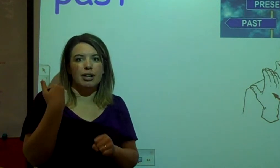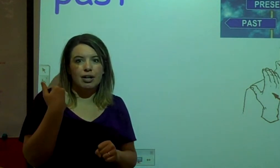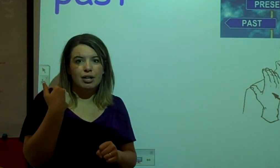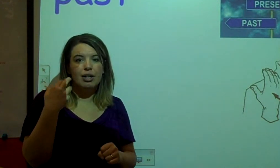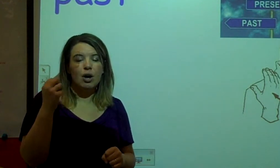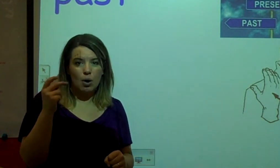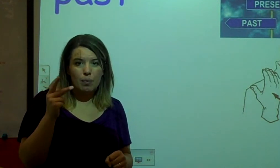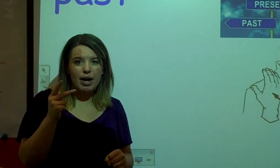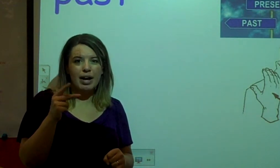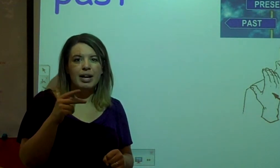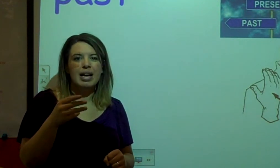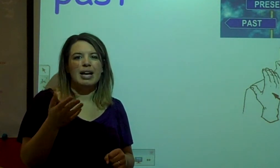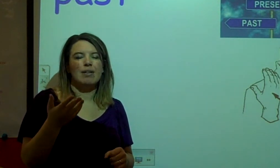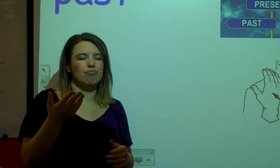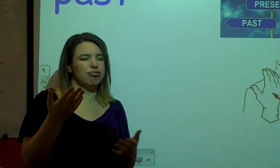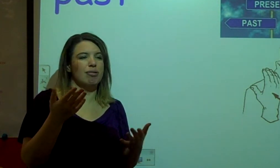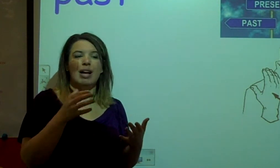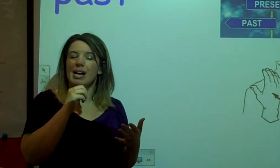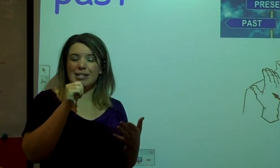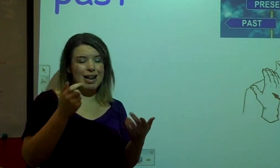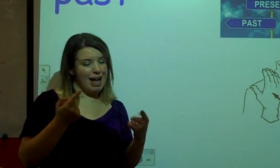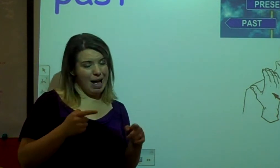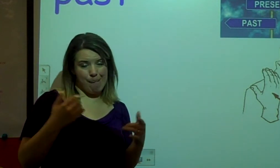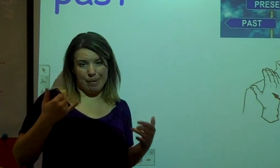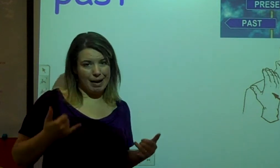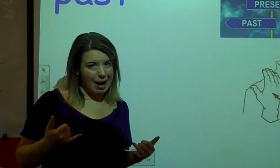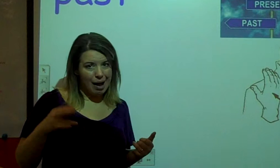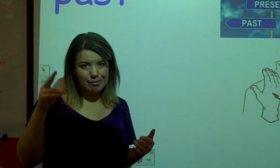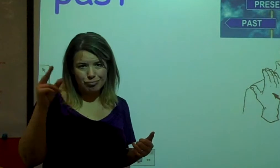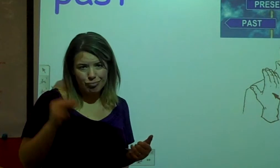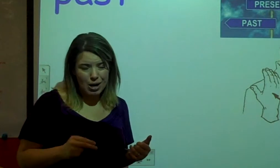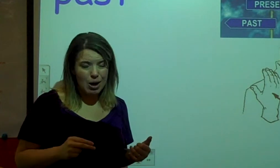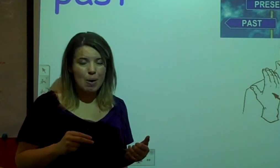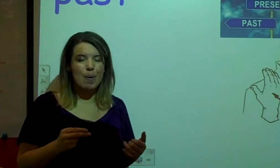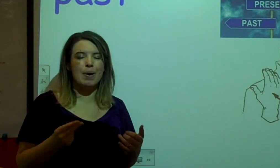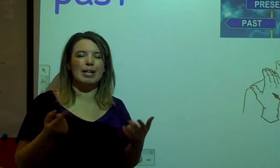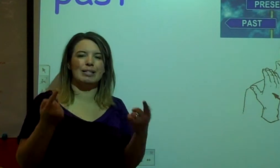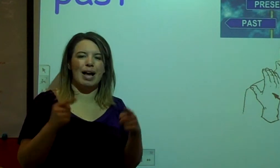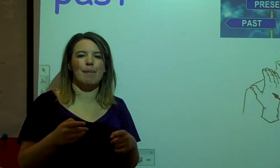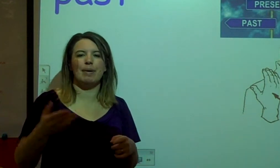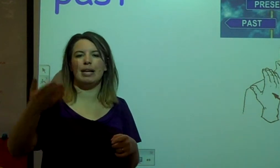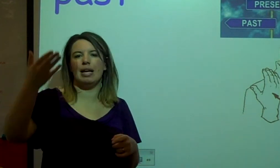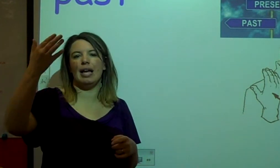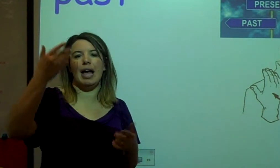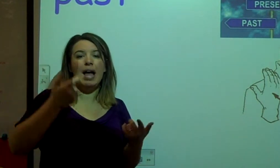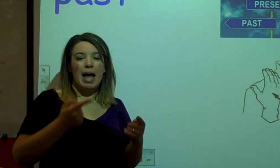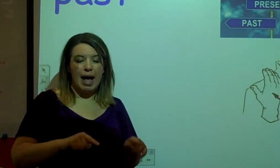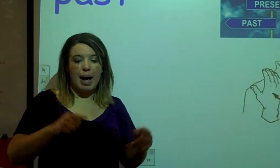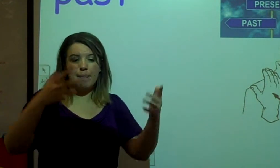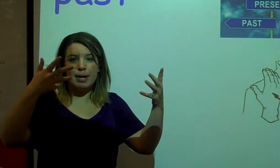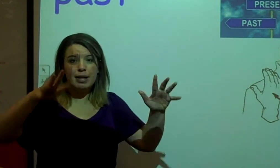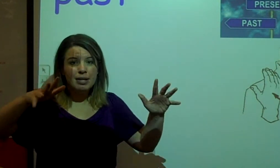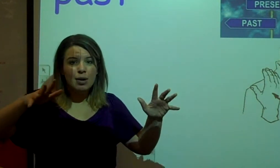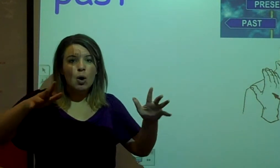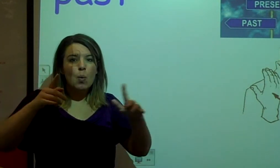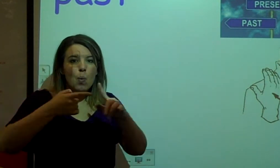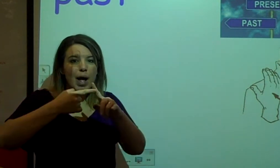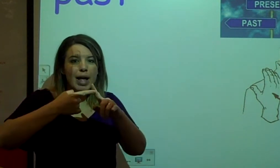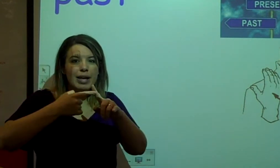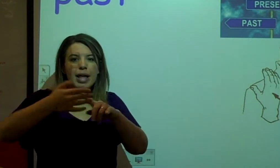year, okay? It's not happening now. No, it's happening. It happened when?